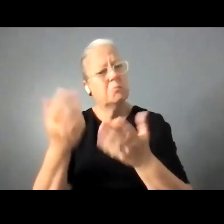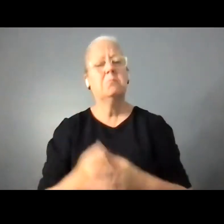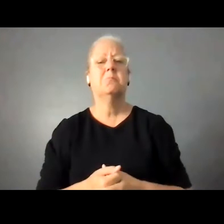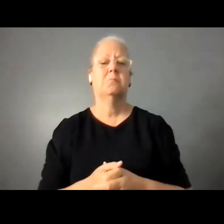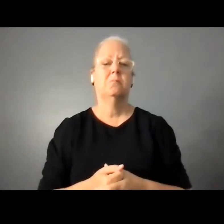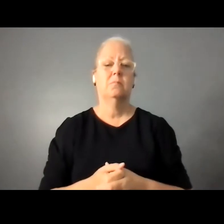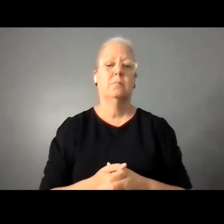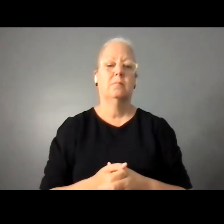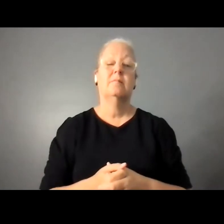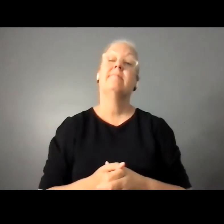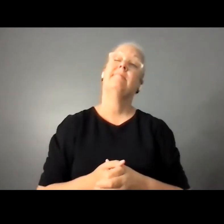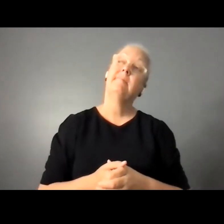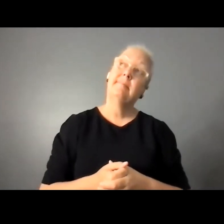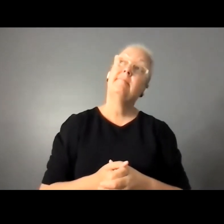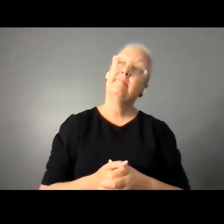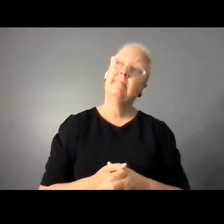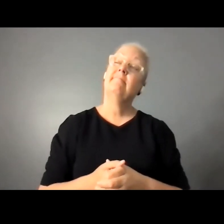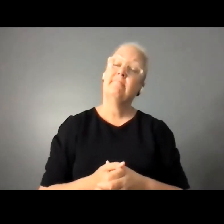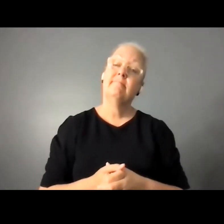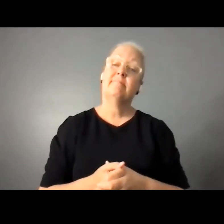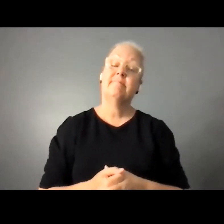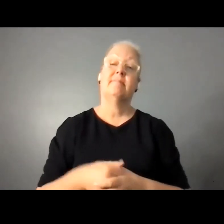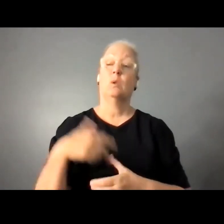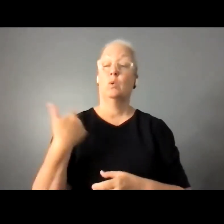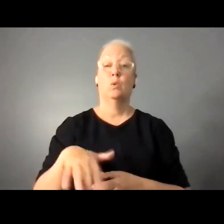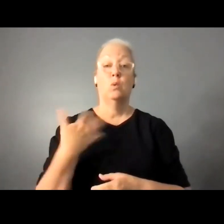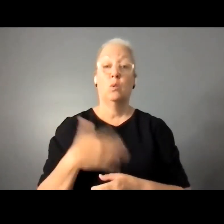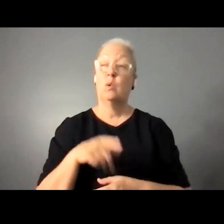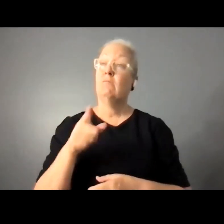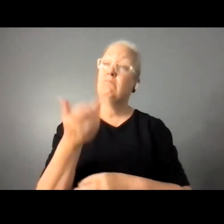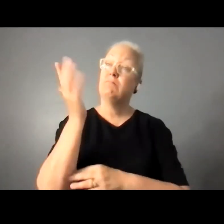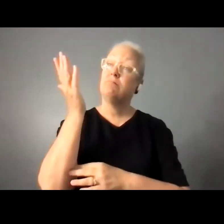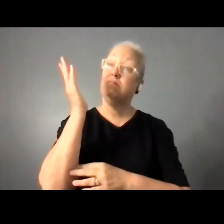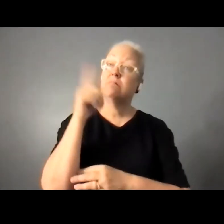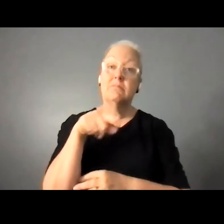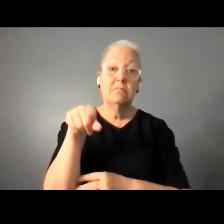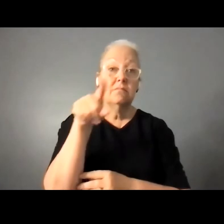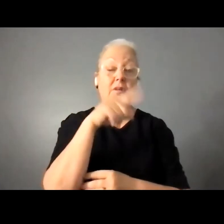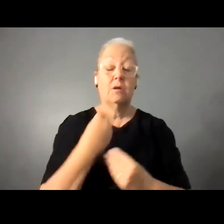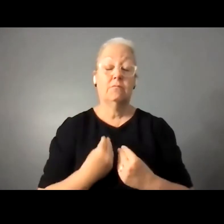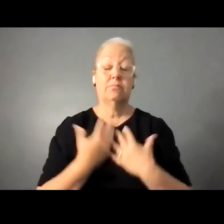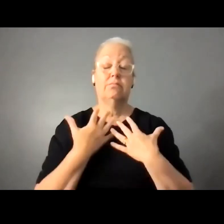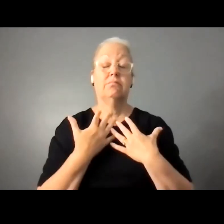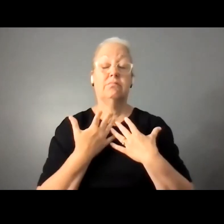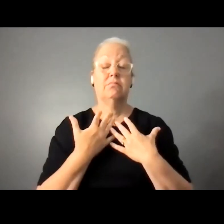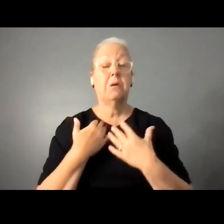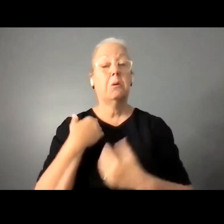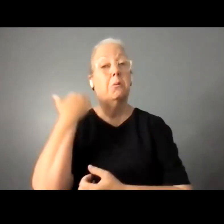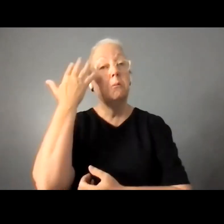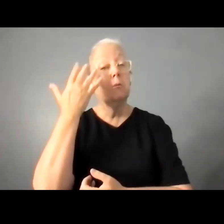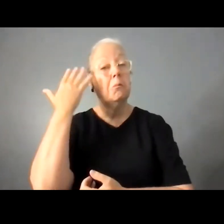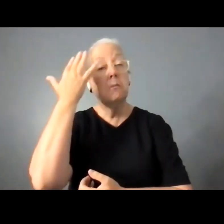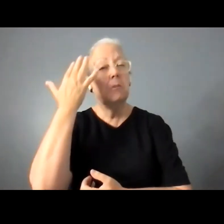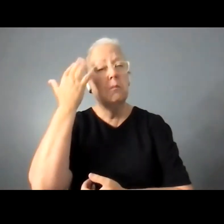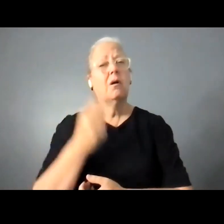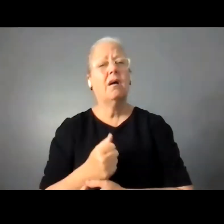Well, to be honest, this has enriched me tremendously. It's full of information and